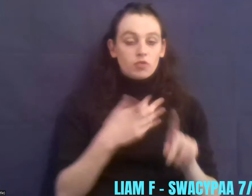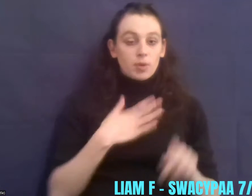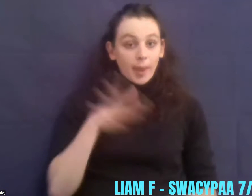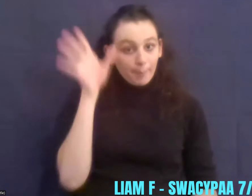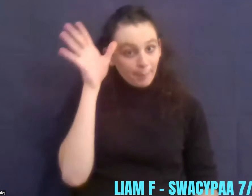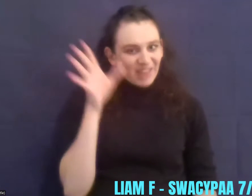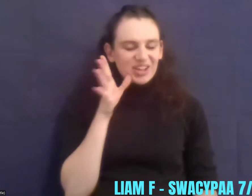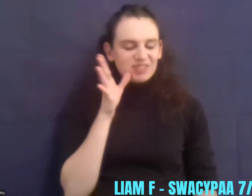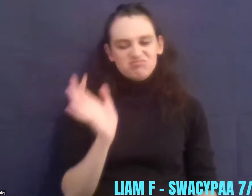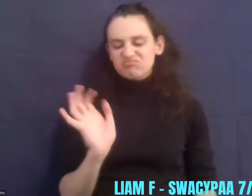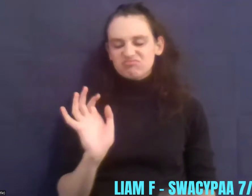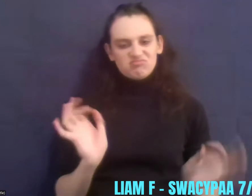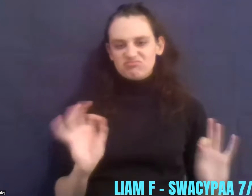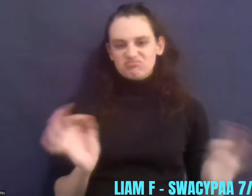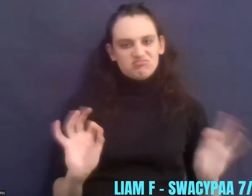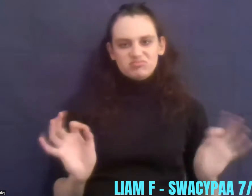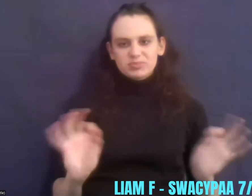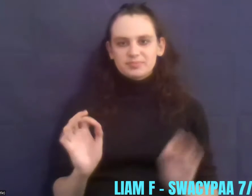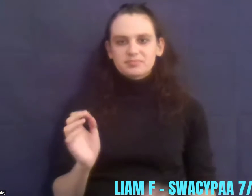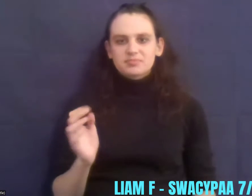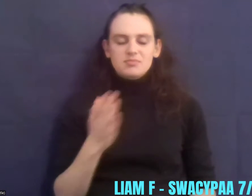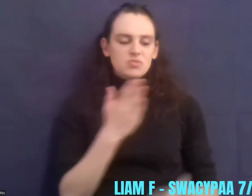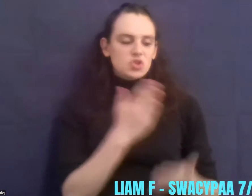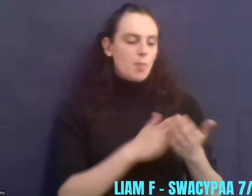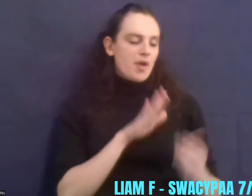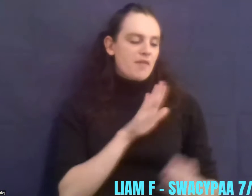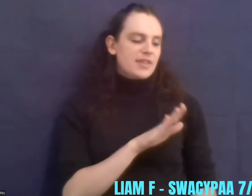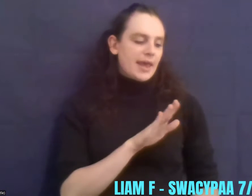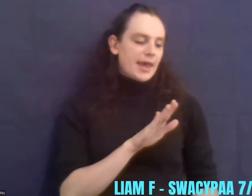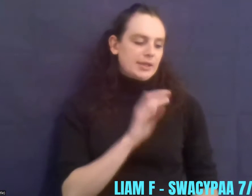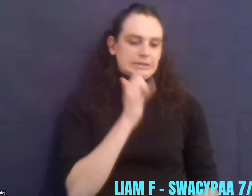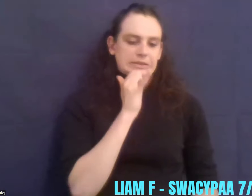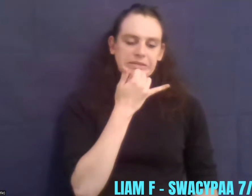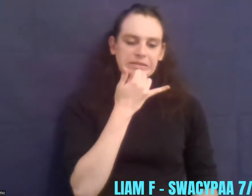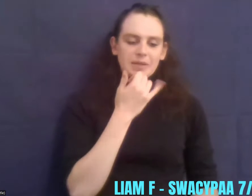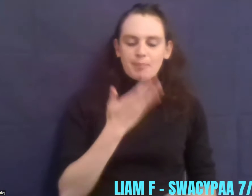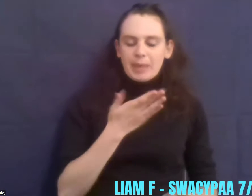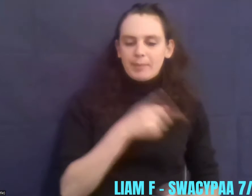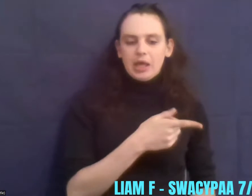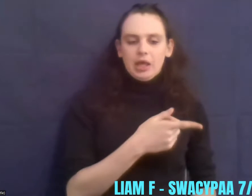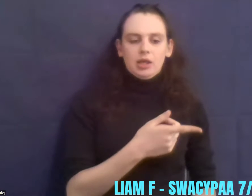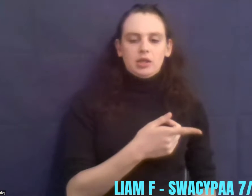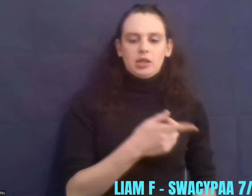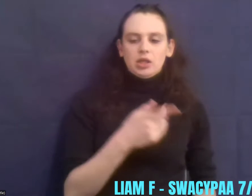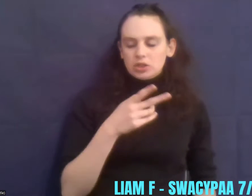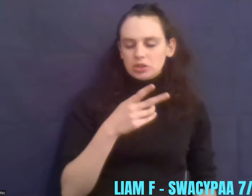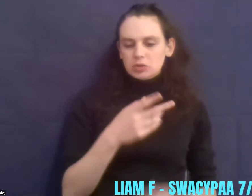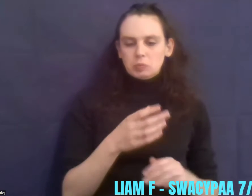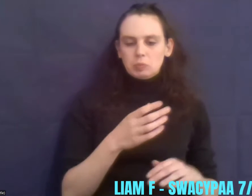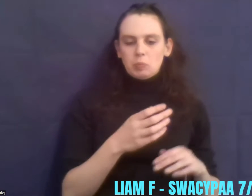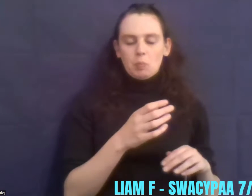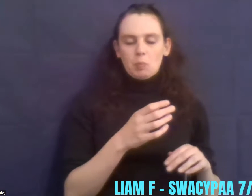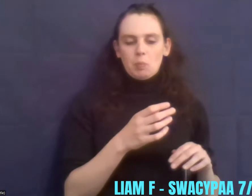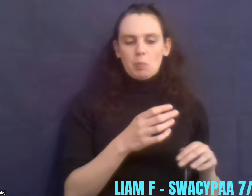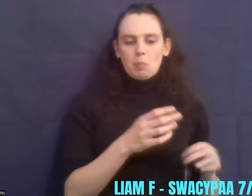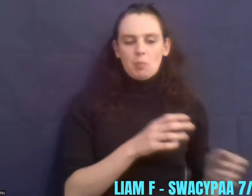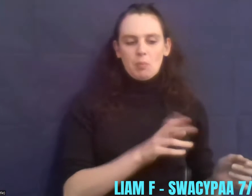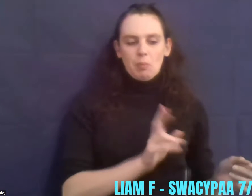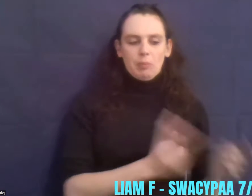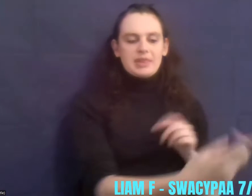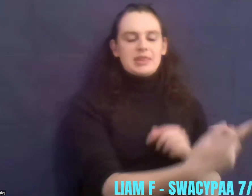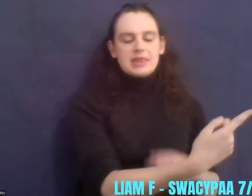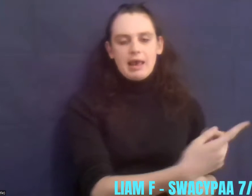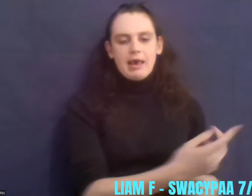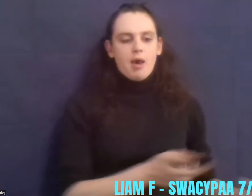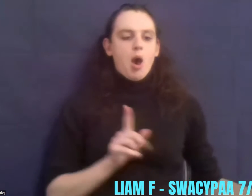I think some of theirs may have been projected onto my sister and I, but like all in all, like lovely home